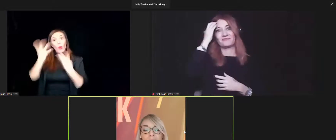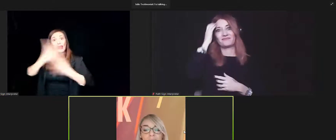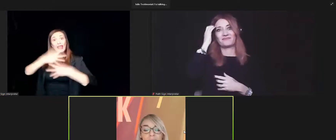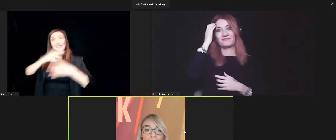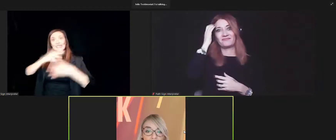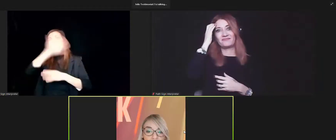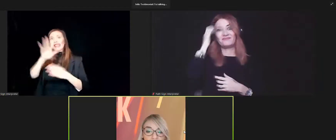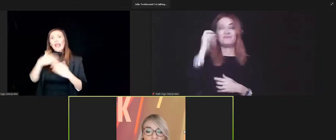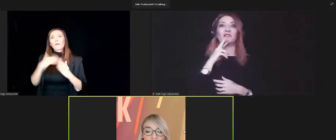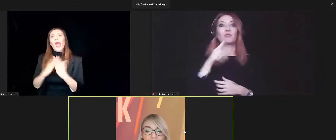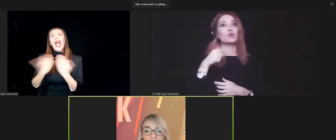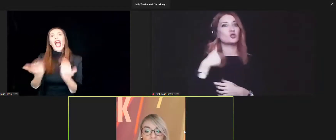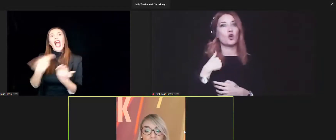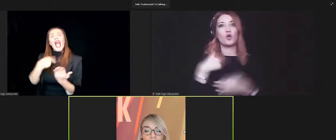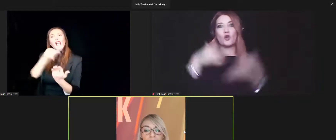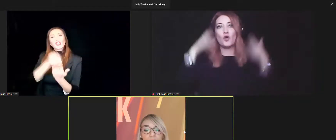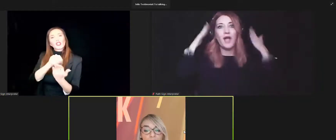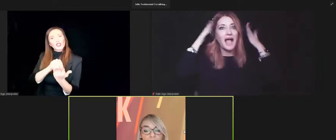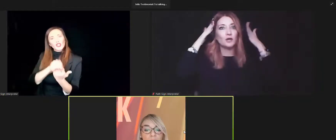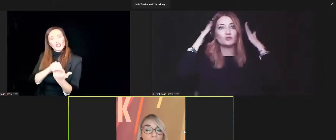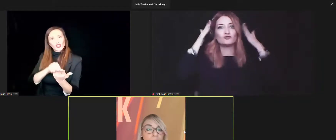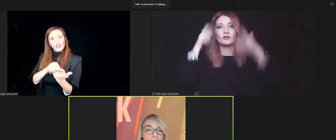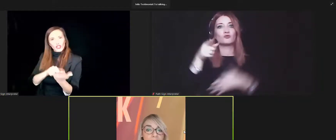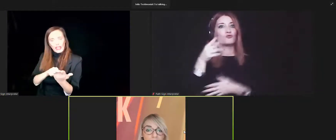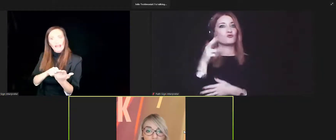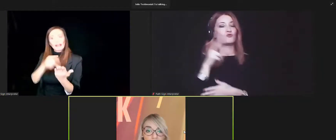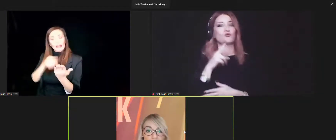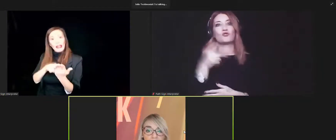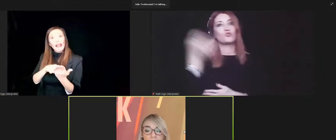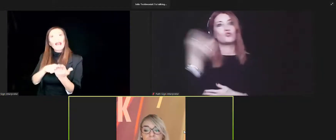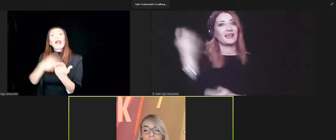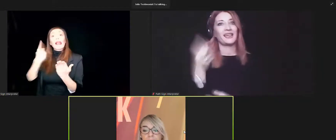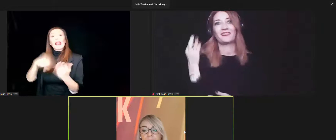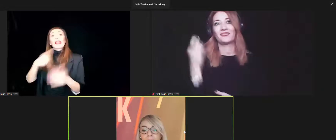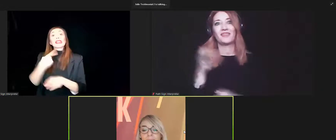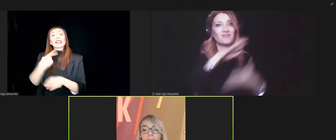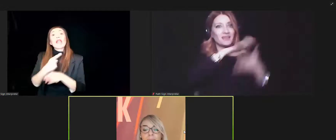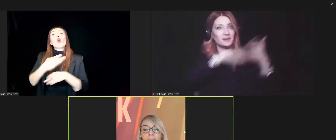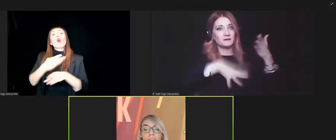But you have to take time to make your business growing.